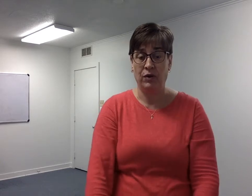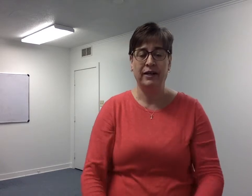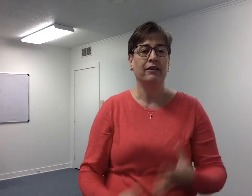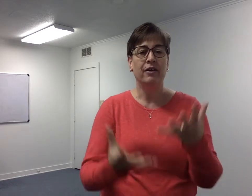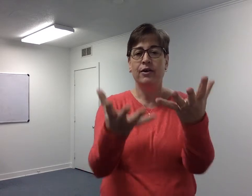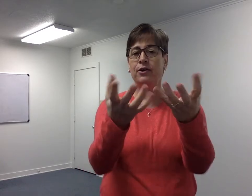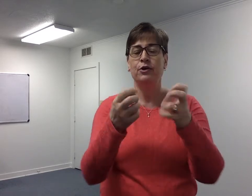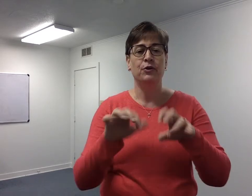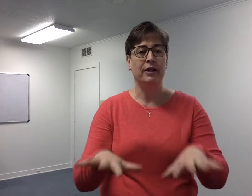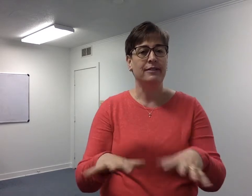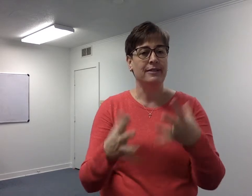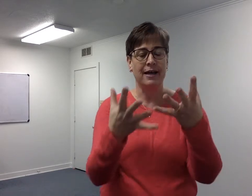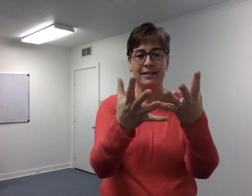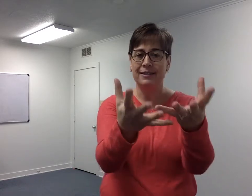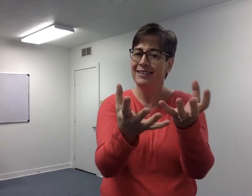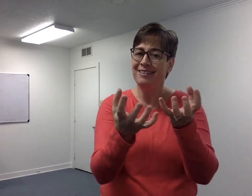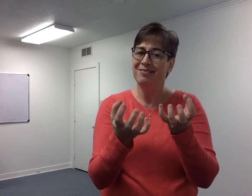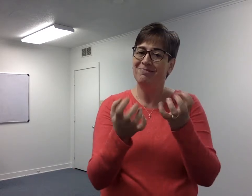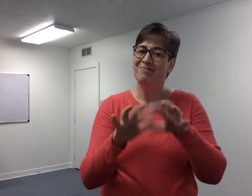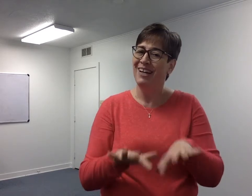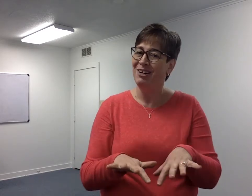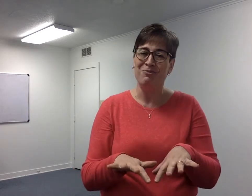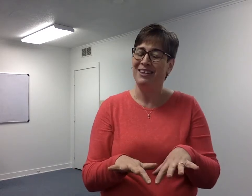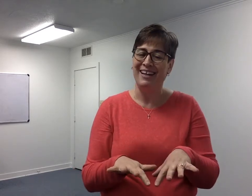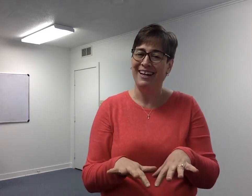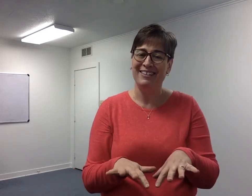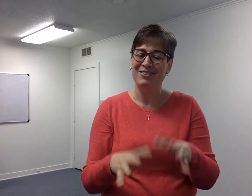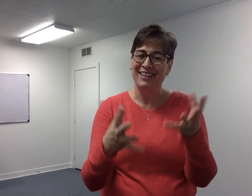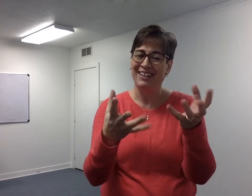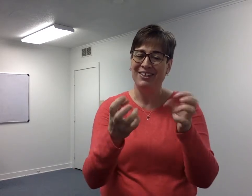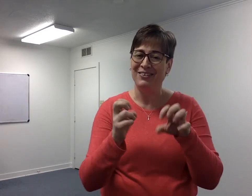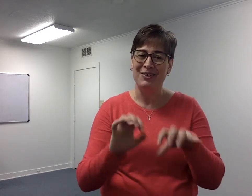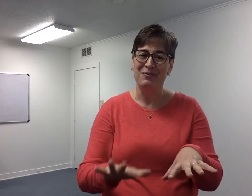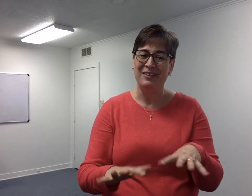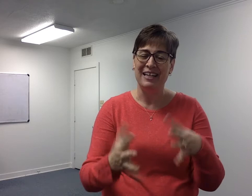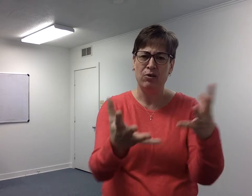it. You can do it as nicely. I don't want that. No, thank you. I don't want that. Or